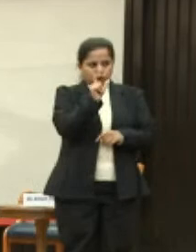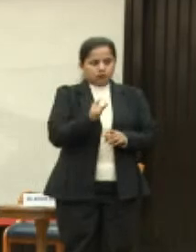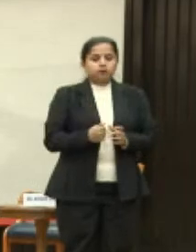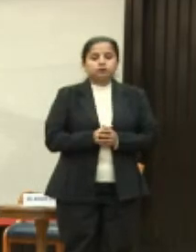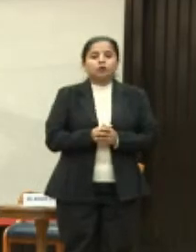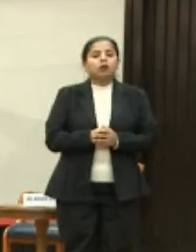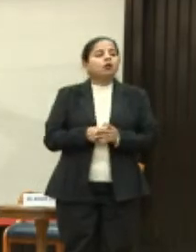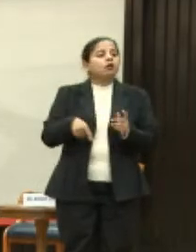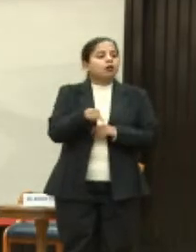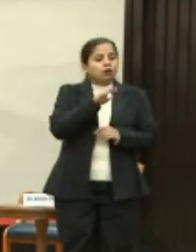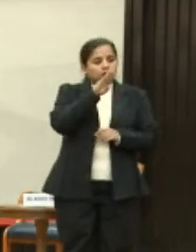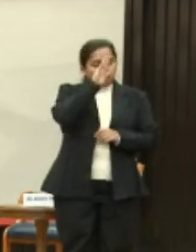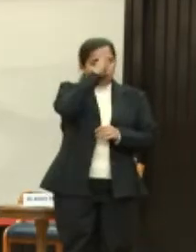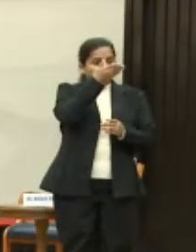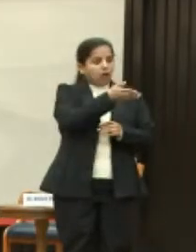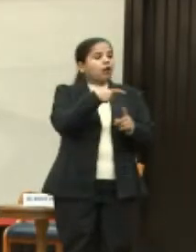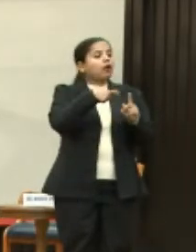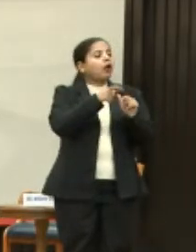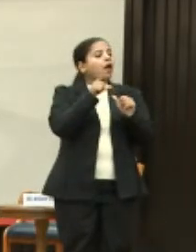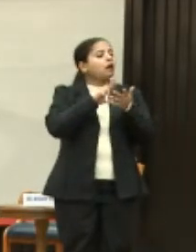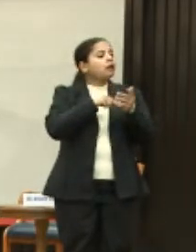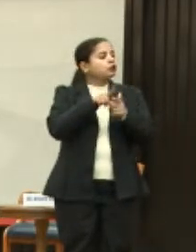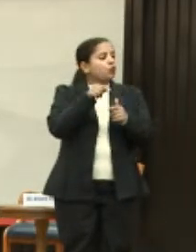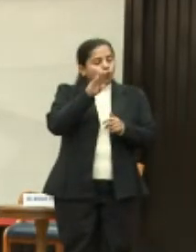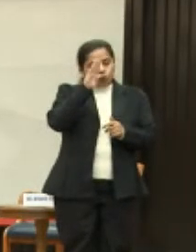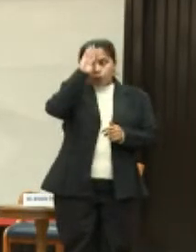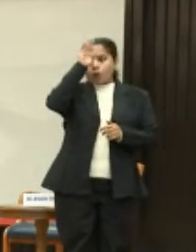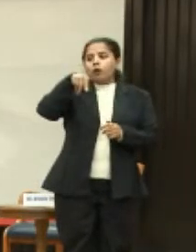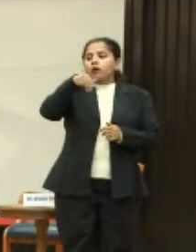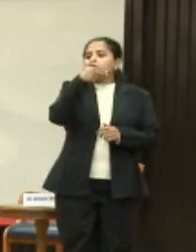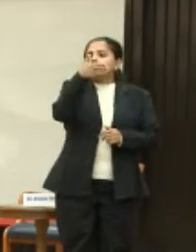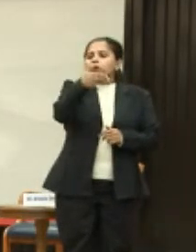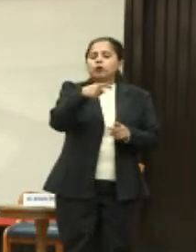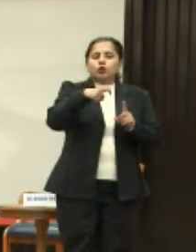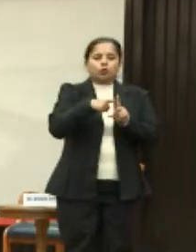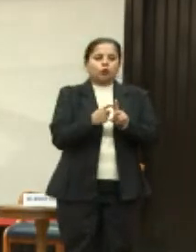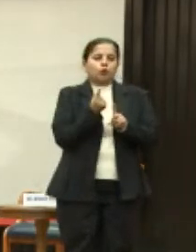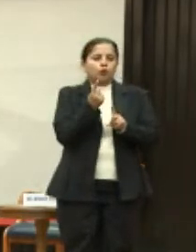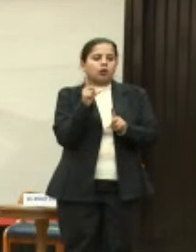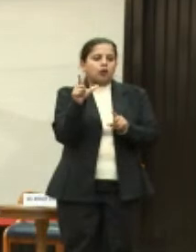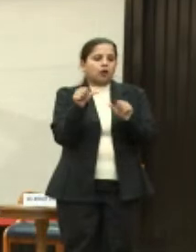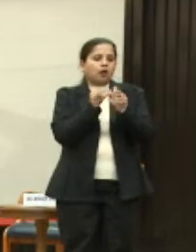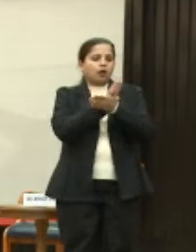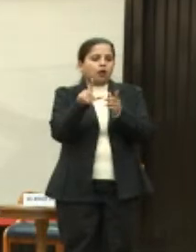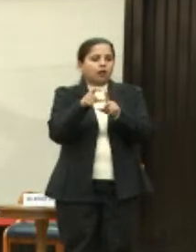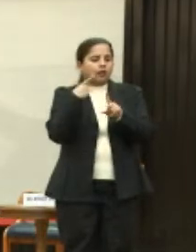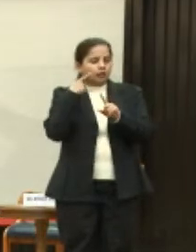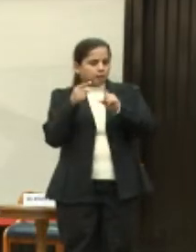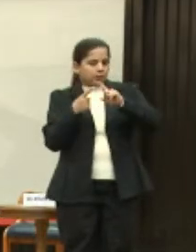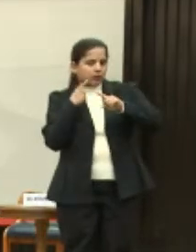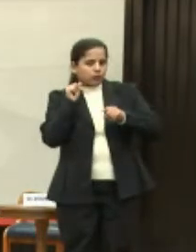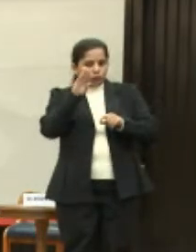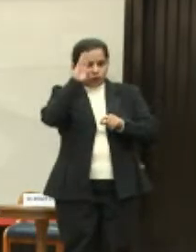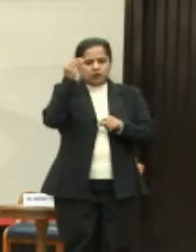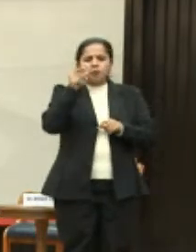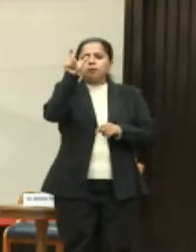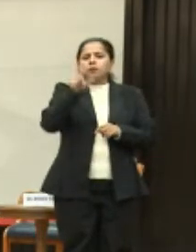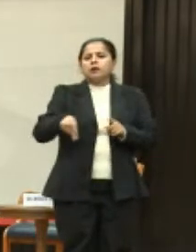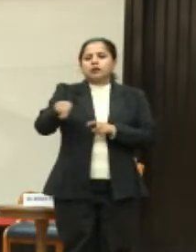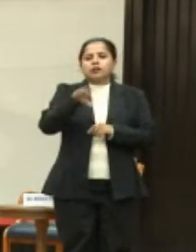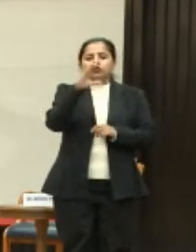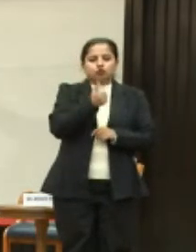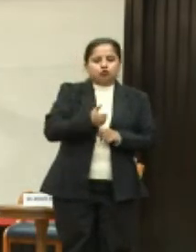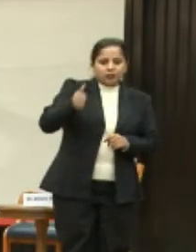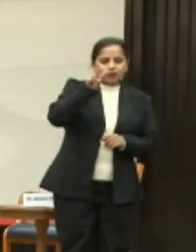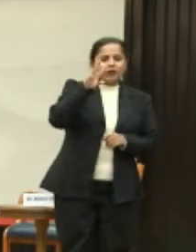The lord of Kalinjar was called Kuladhipati, which in some states means chancellor and